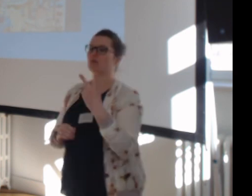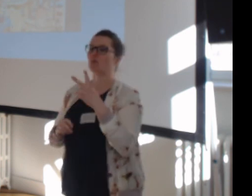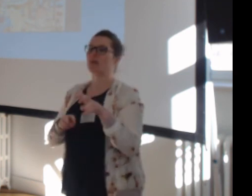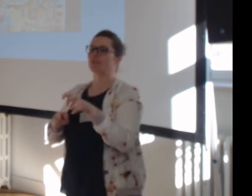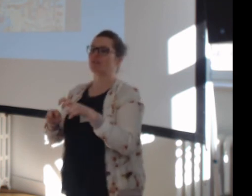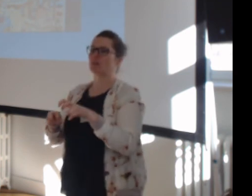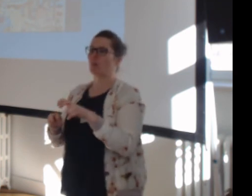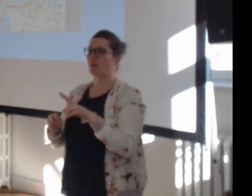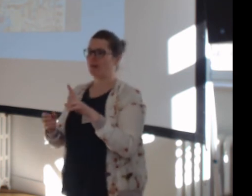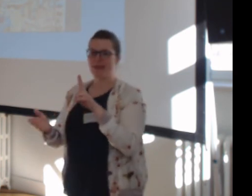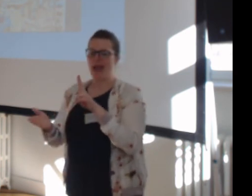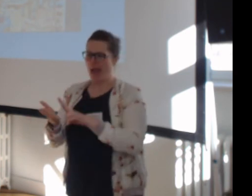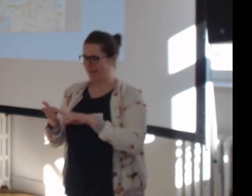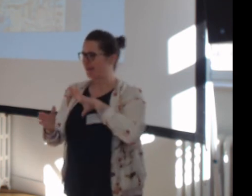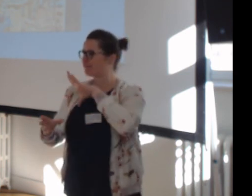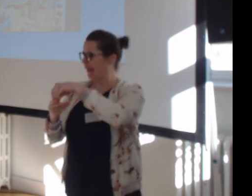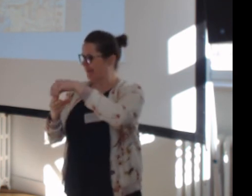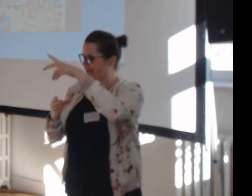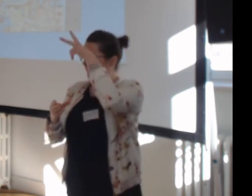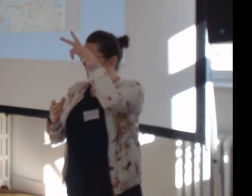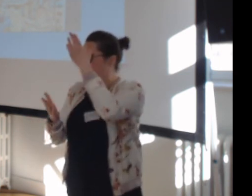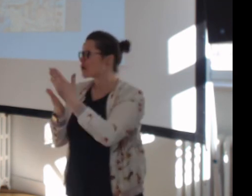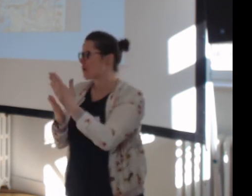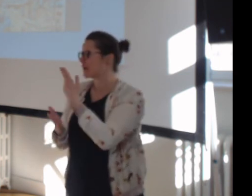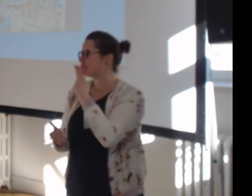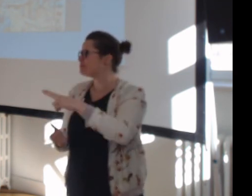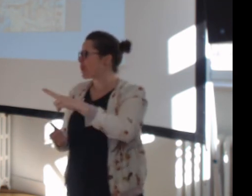and this definitely has chickens. I promised you chickens.